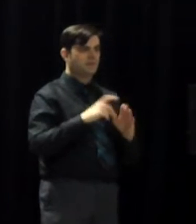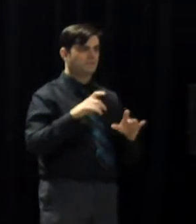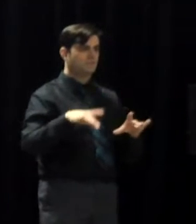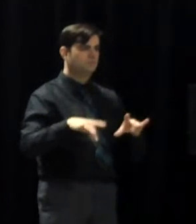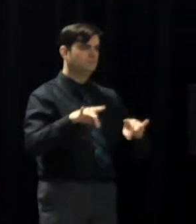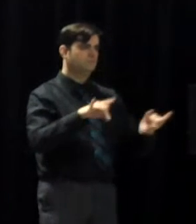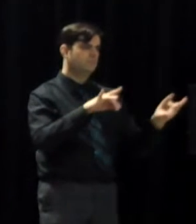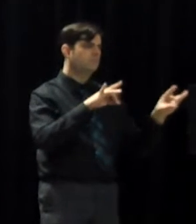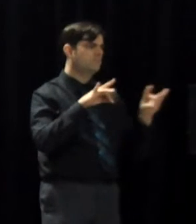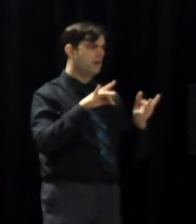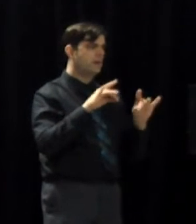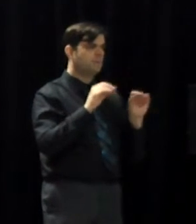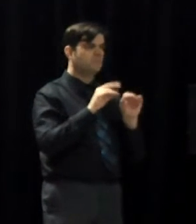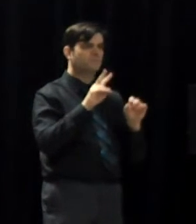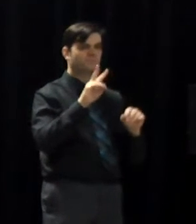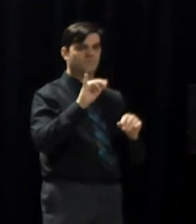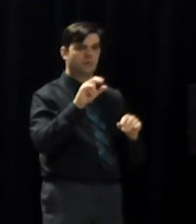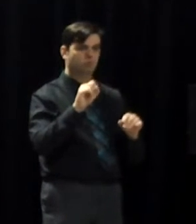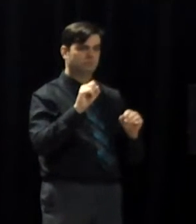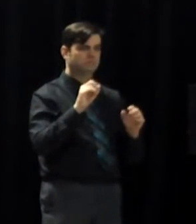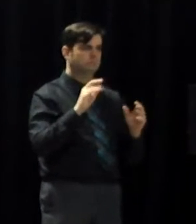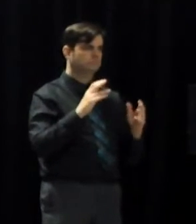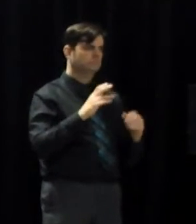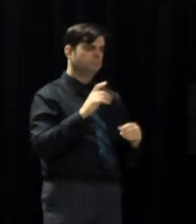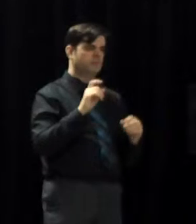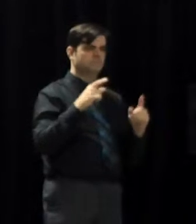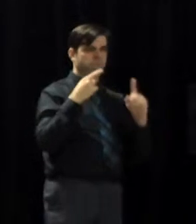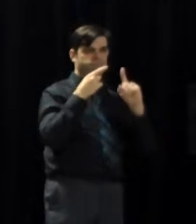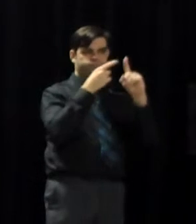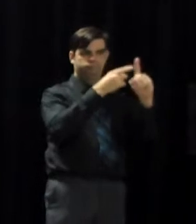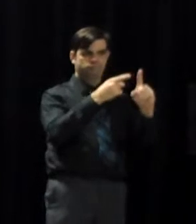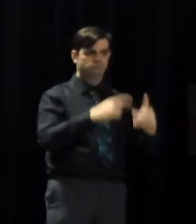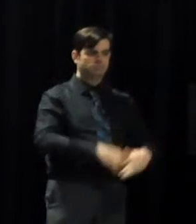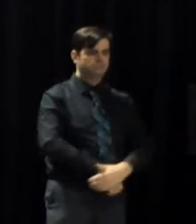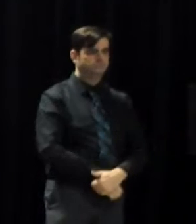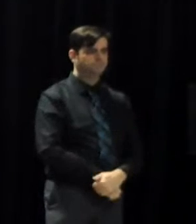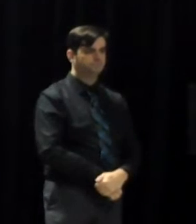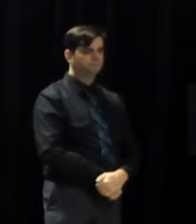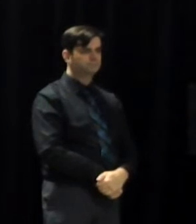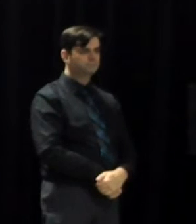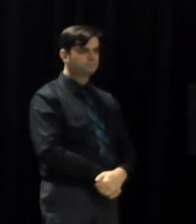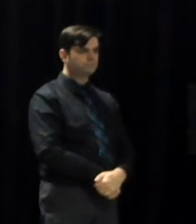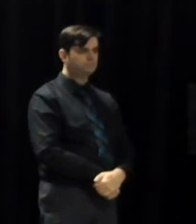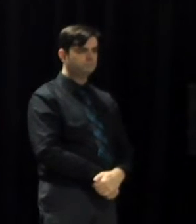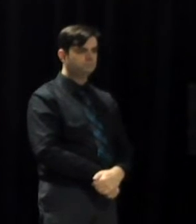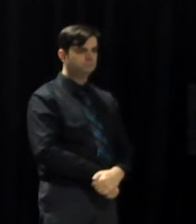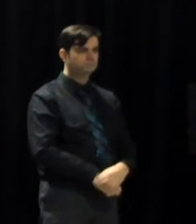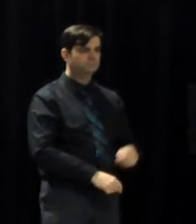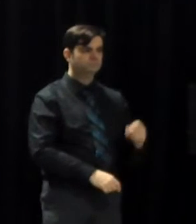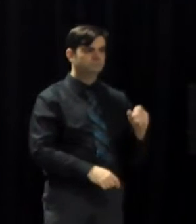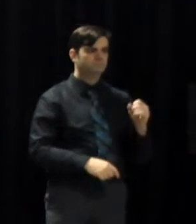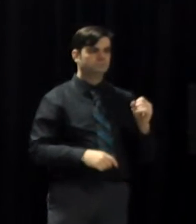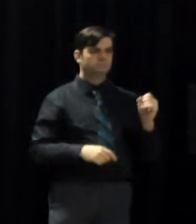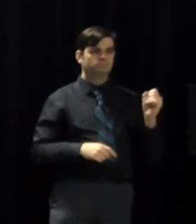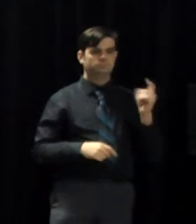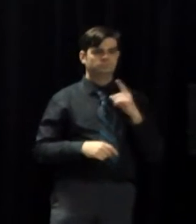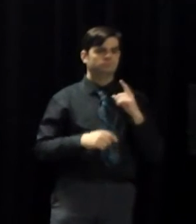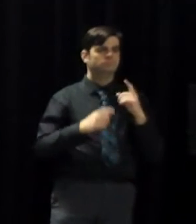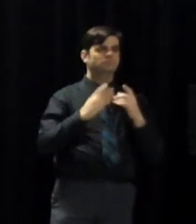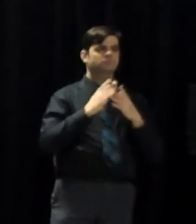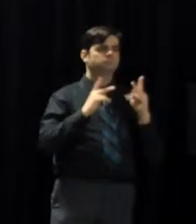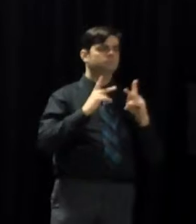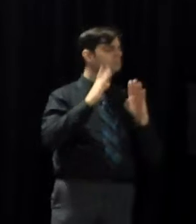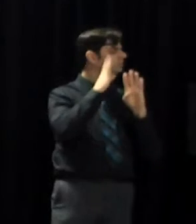some strategies where don't find it and don't test. Ours is the opposite. We want to test and we want to find it so we can isolate